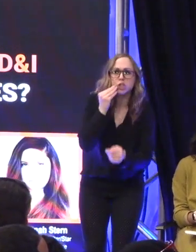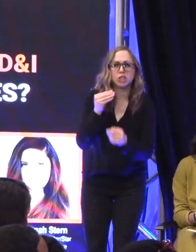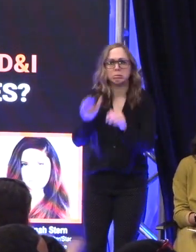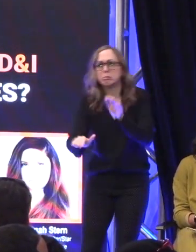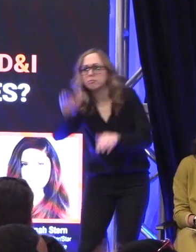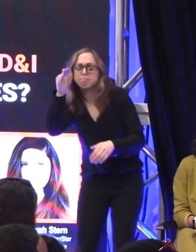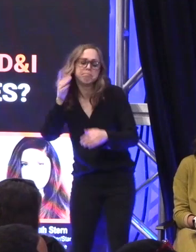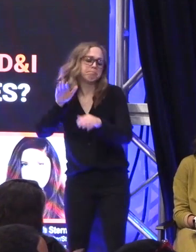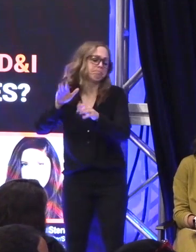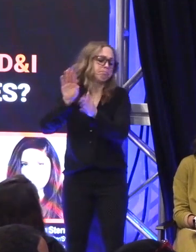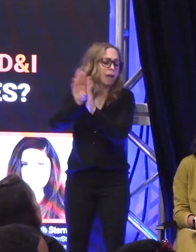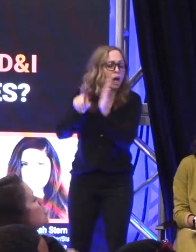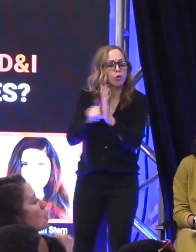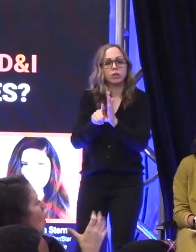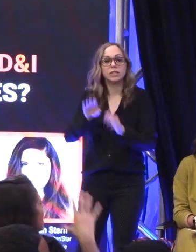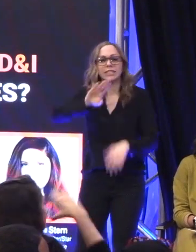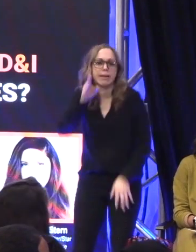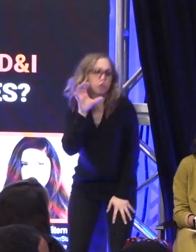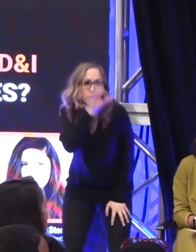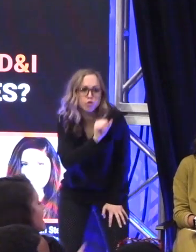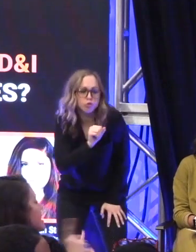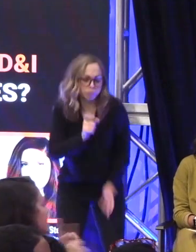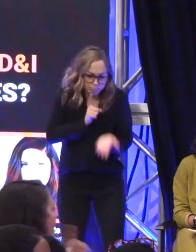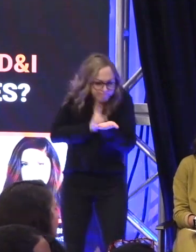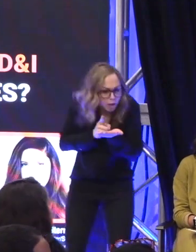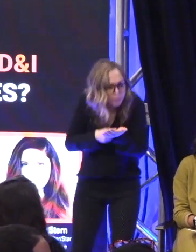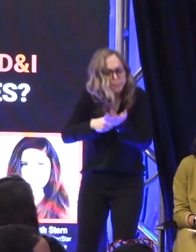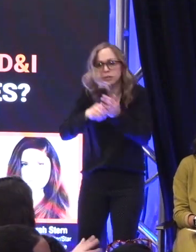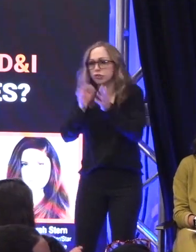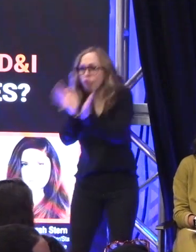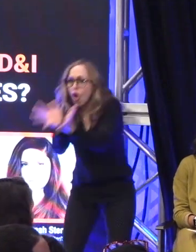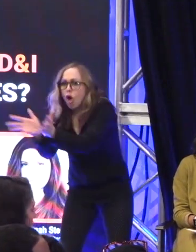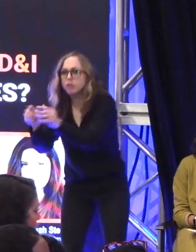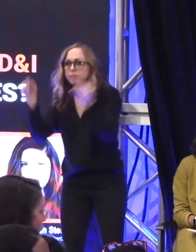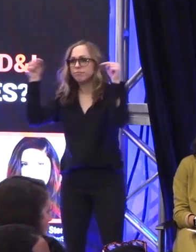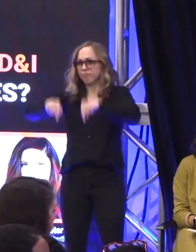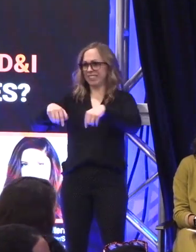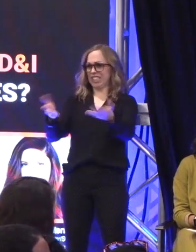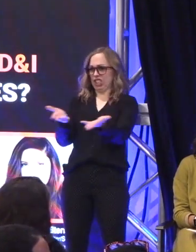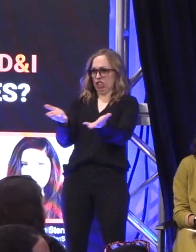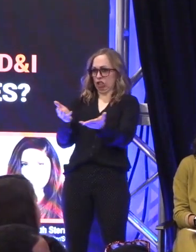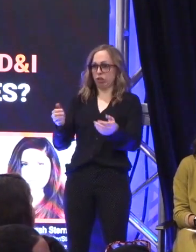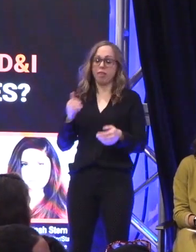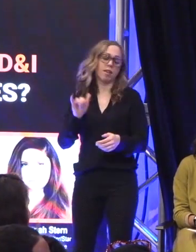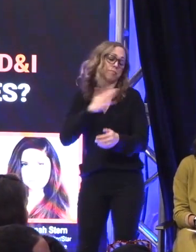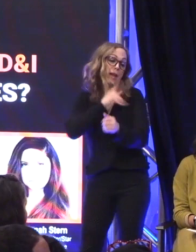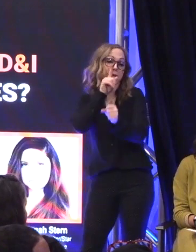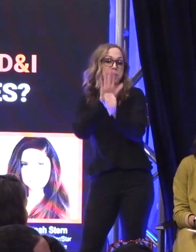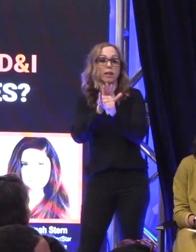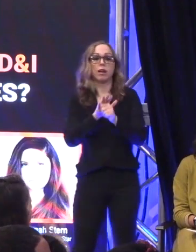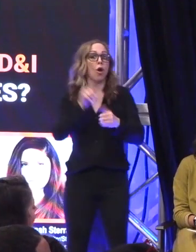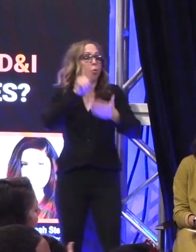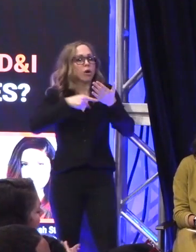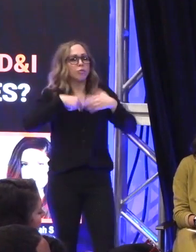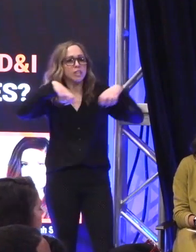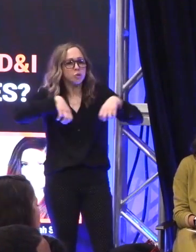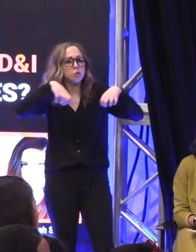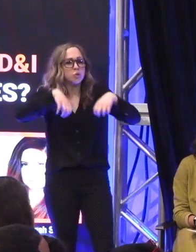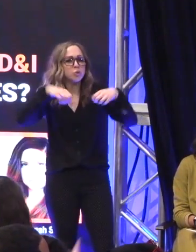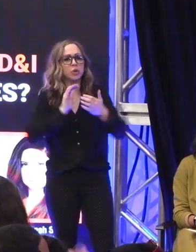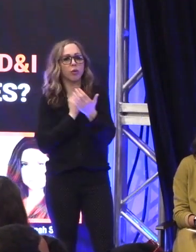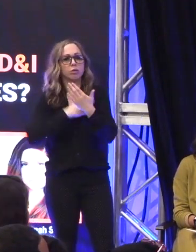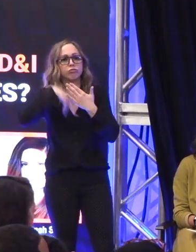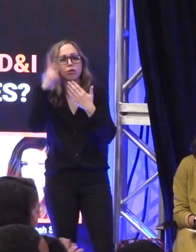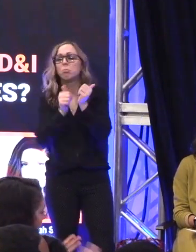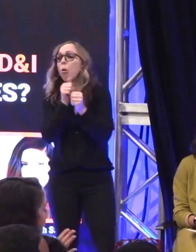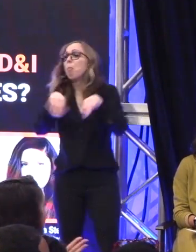assumptions. Keep learning, discussing, talking, going to things like this. And that's kind of my commitment of all the things we're doing and all the programs. What's